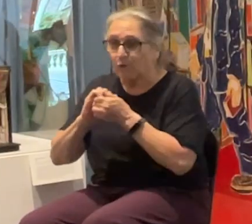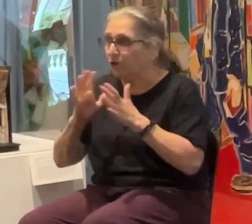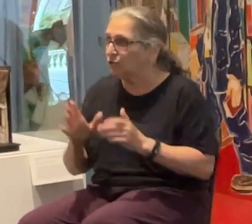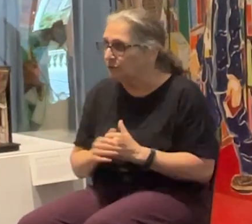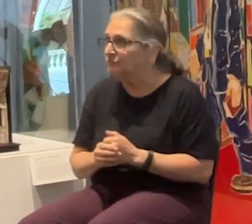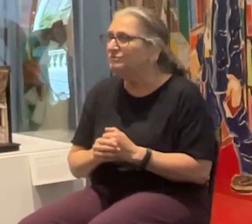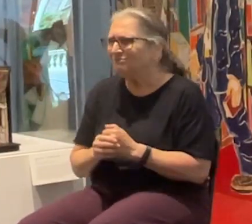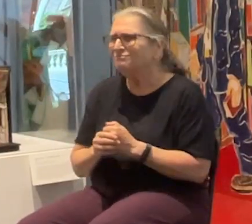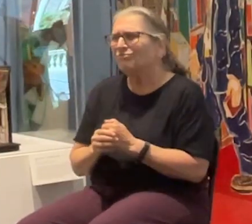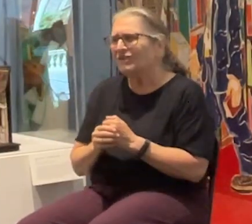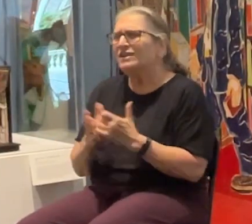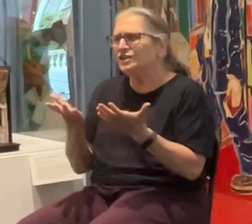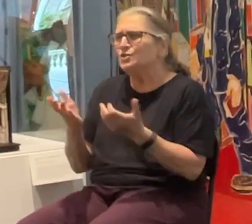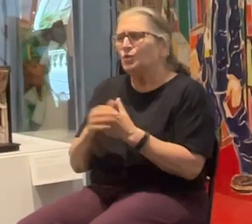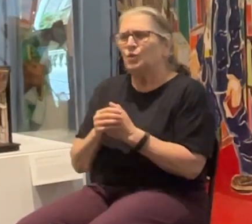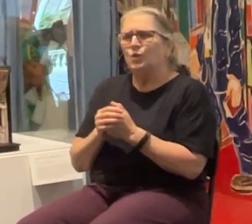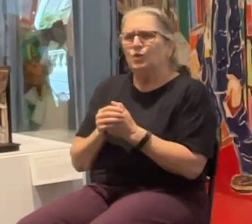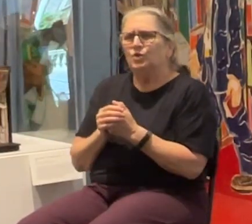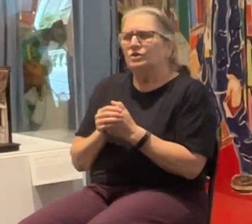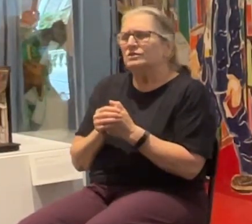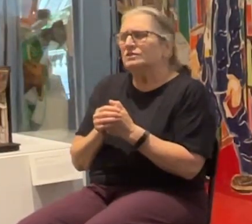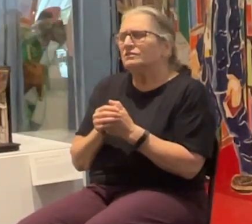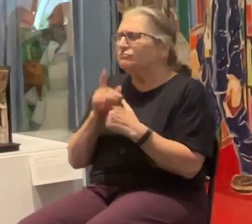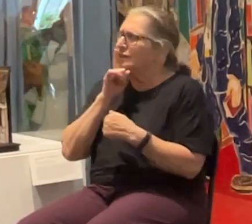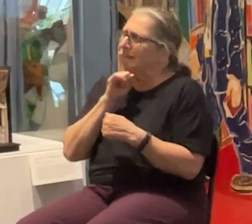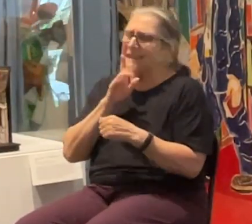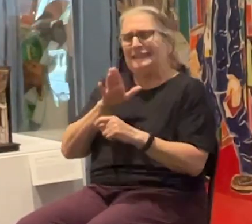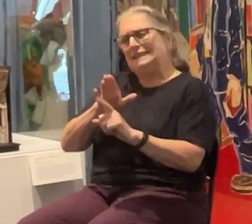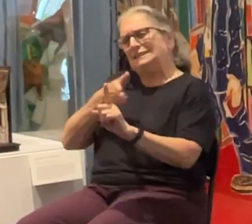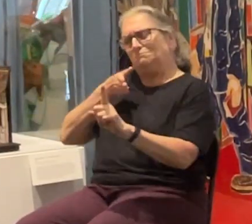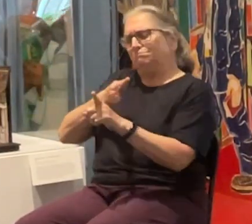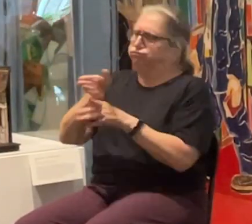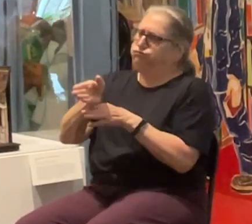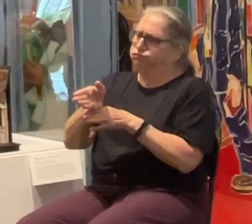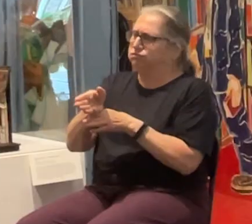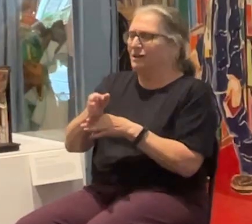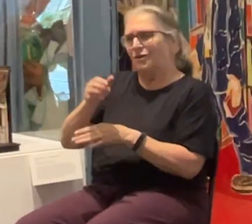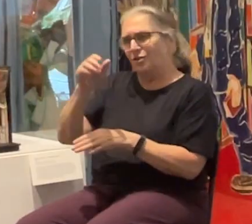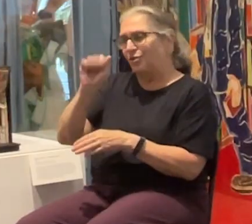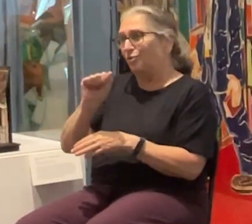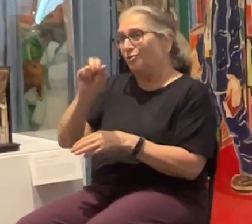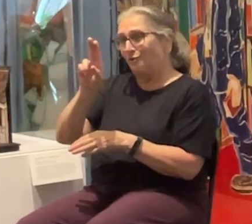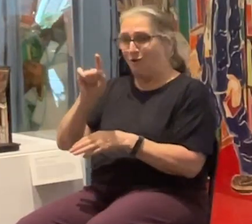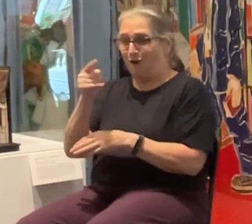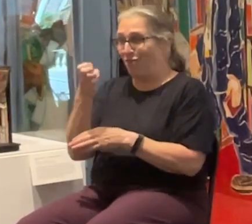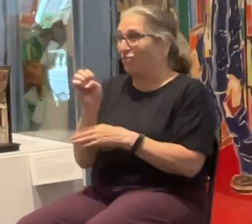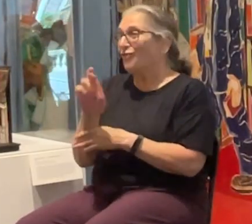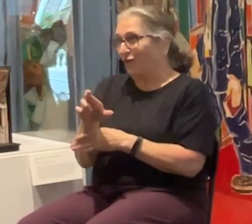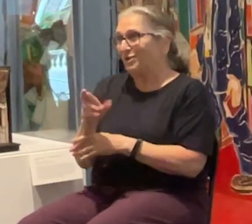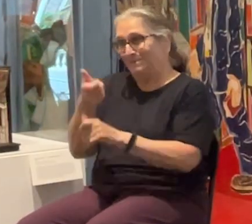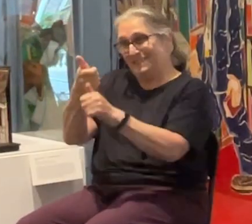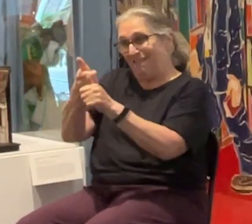he is the, you know, the ultimate author of the whole thing, for sure. His name goes on it. But the participation of someone like me is